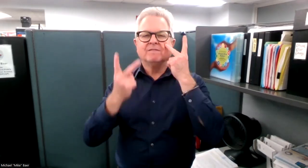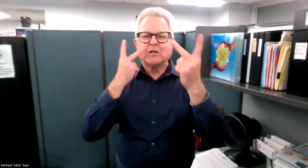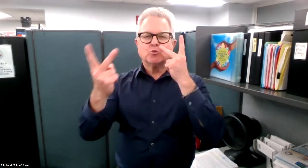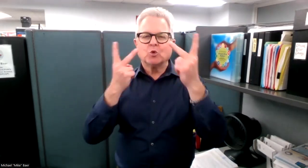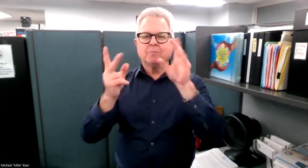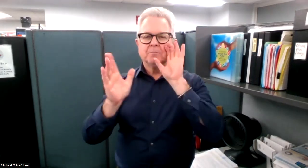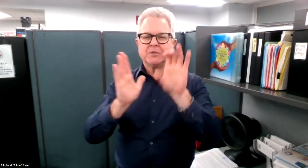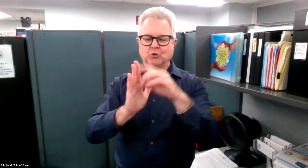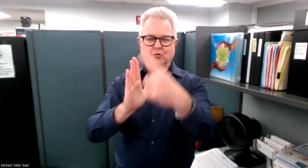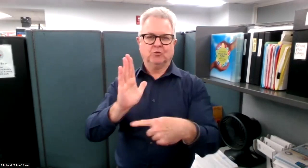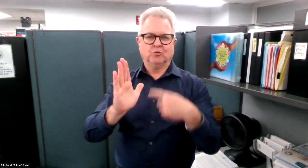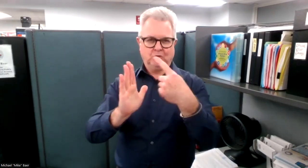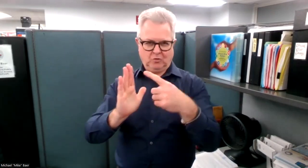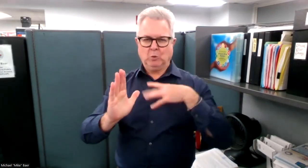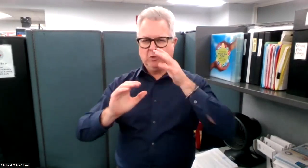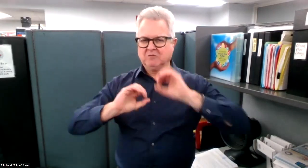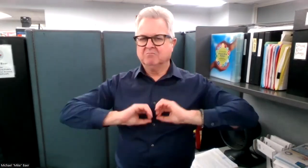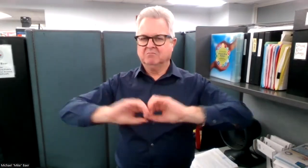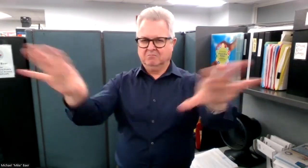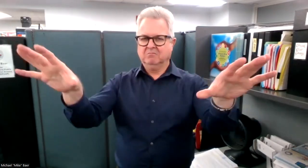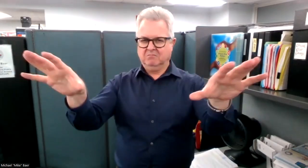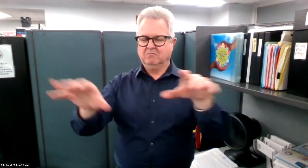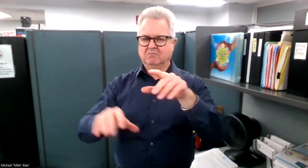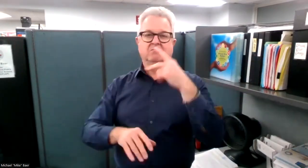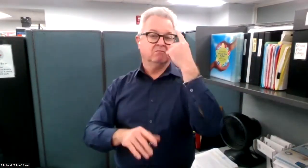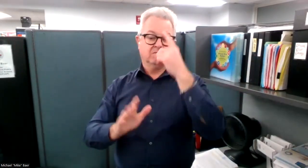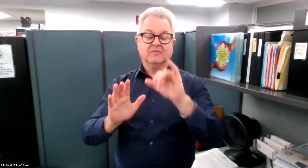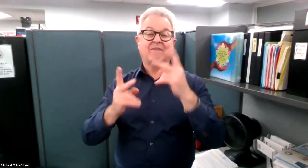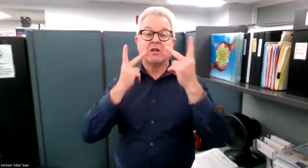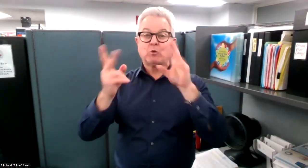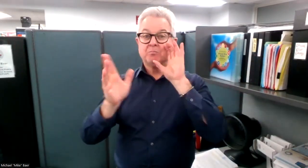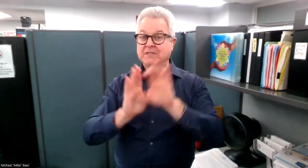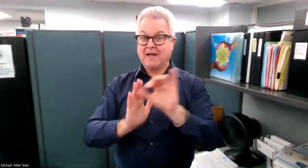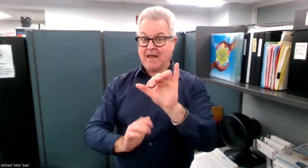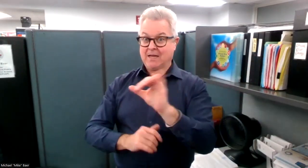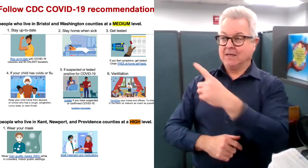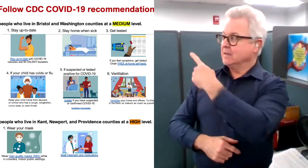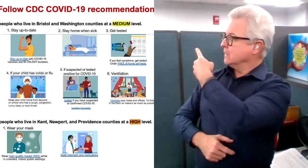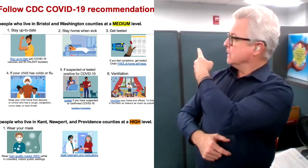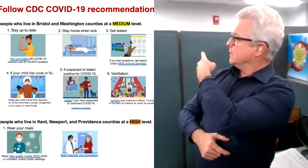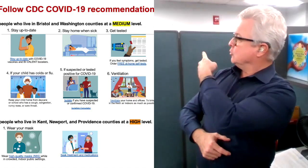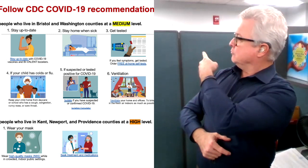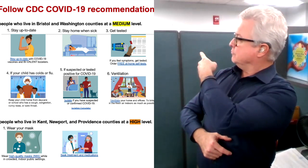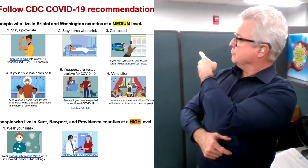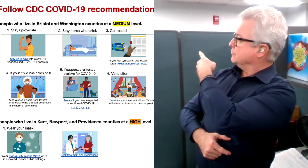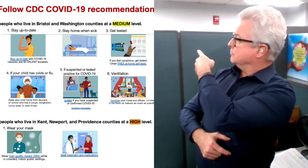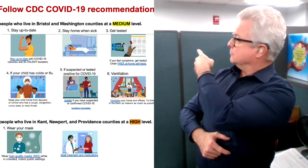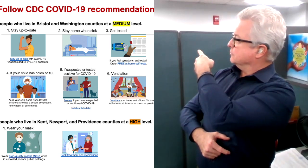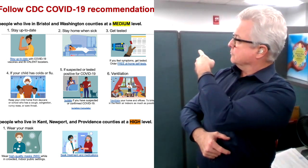Health have stated. Okay, and I will send you a flyer emphasizing those recommendations. And the picture looks like the one that's over my